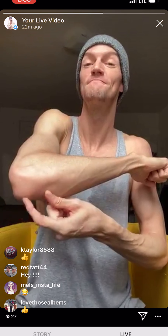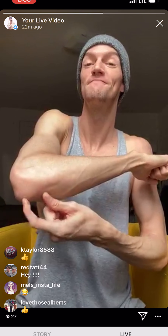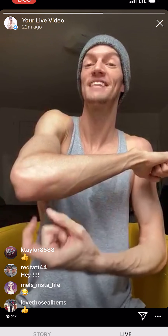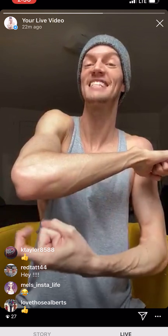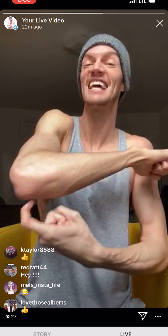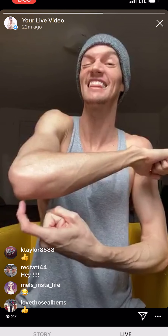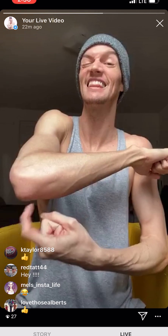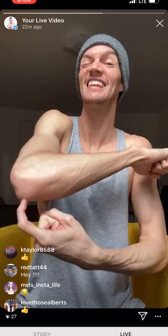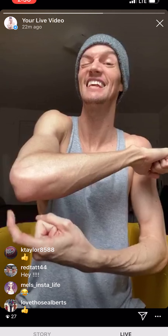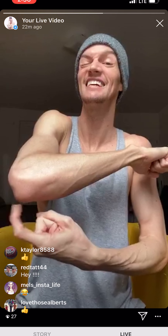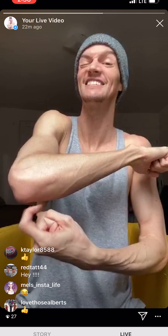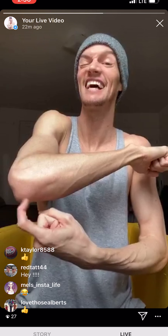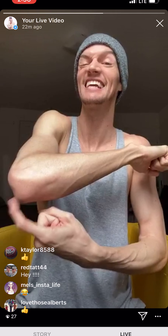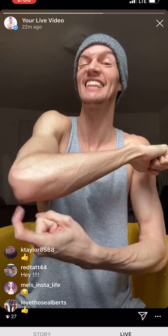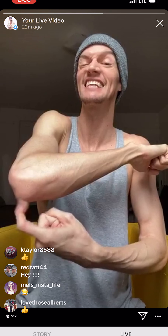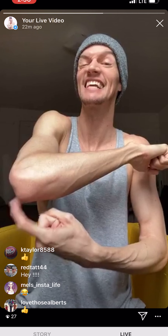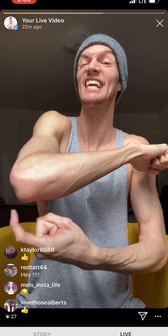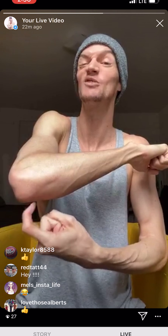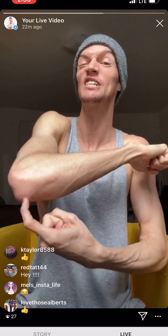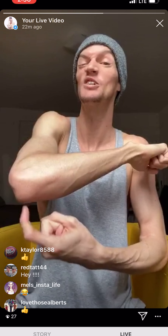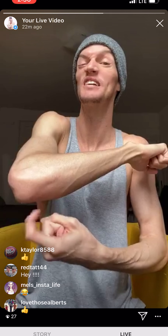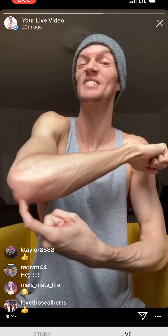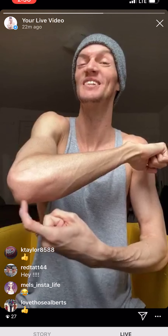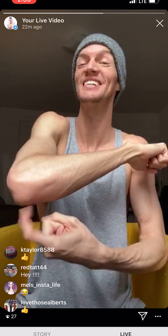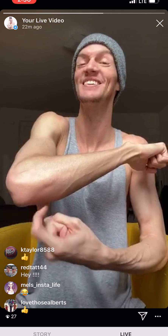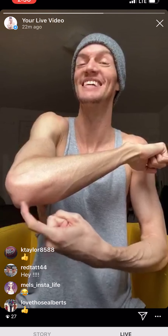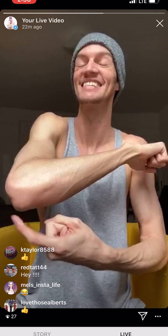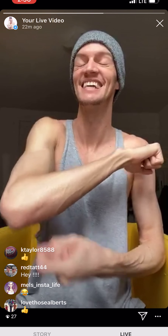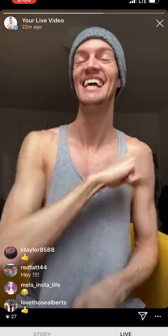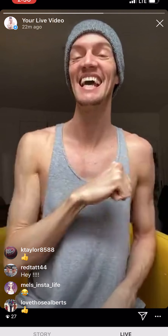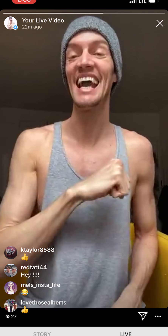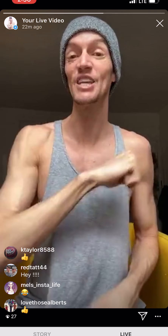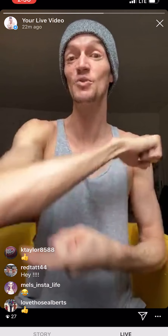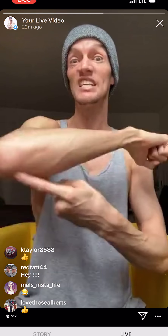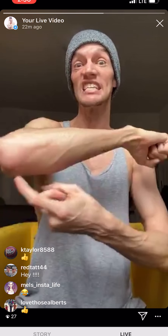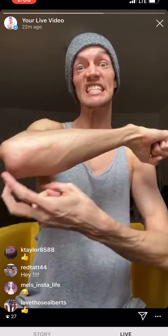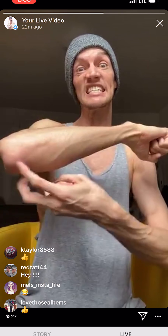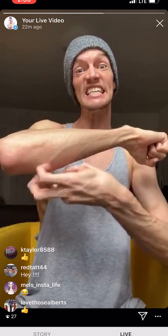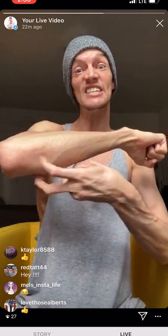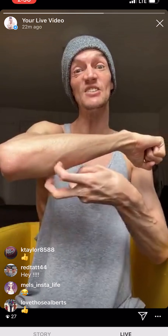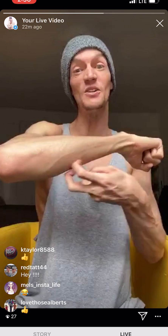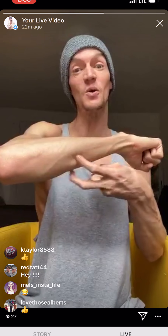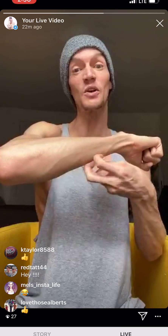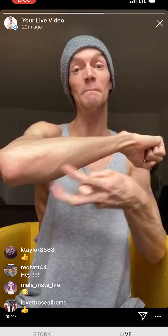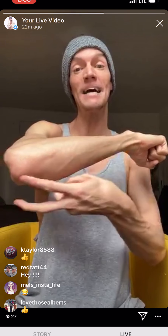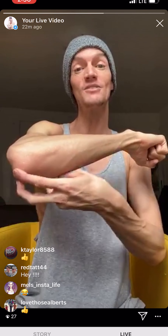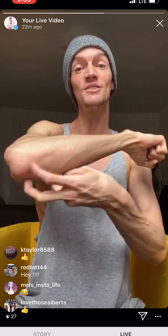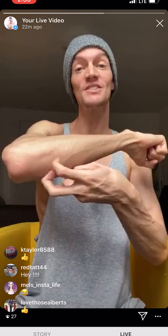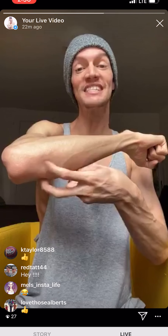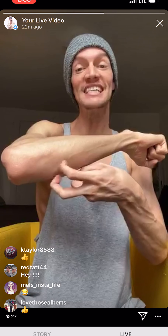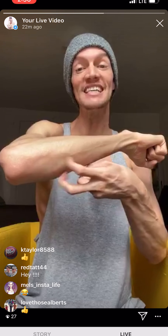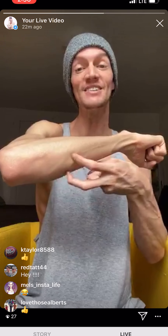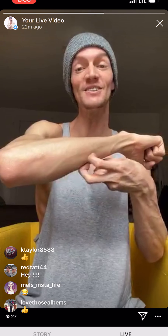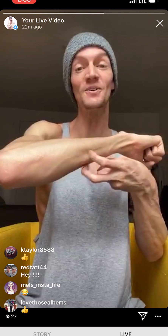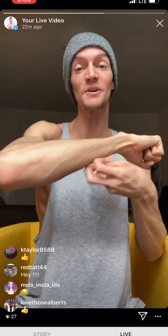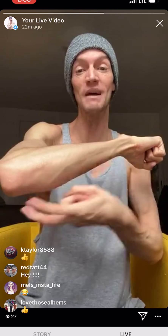It's that little aching thing saying, hey, you need to do this. You need to do this. You need to steal or embezzle. Steal or embezzle.